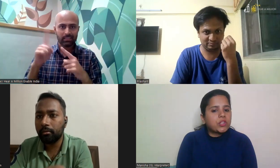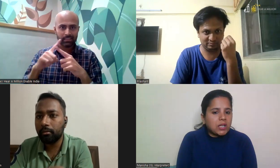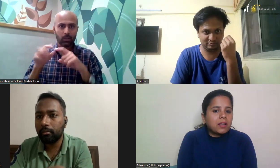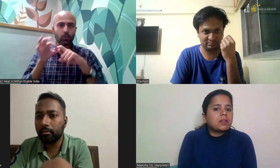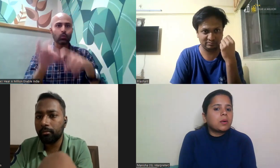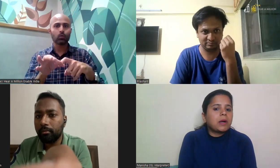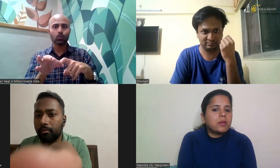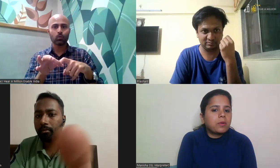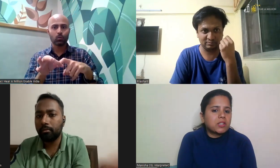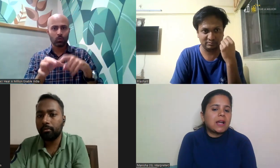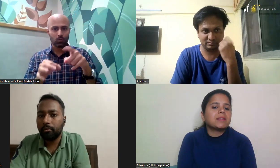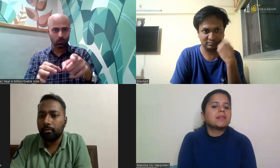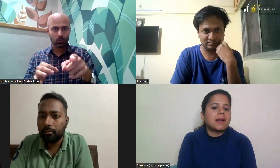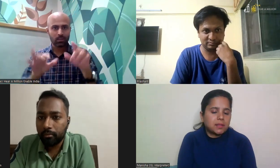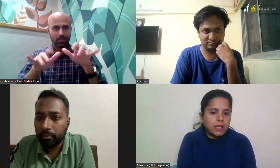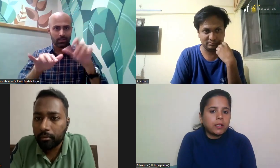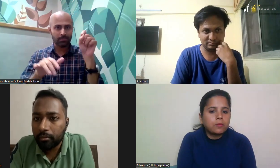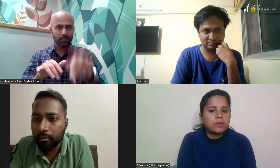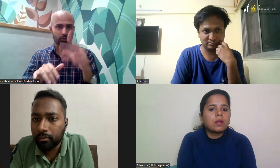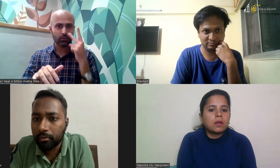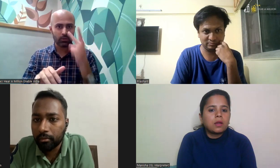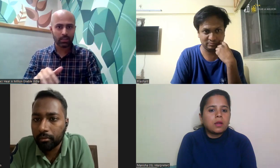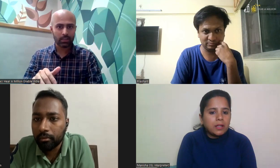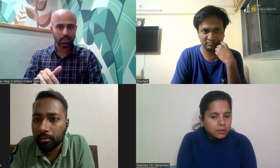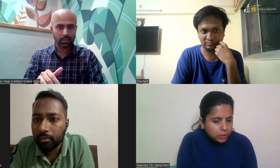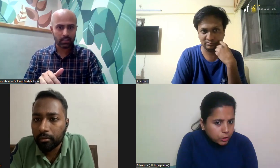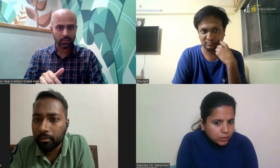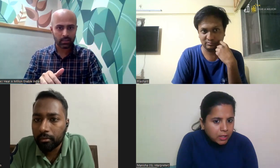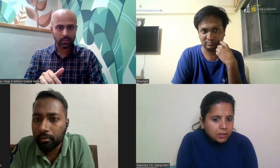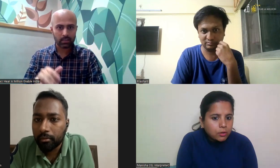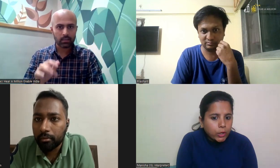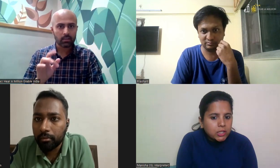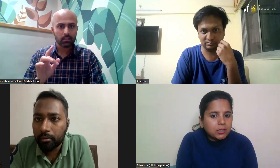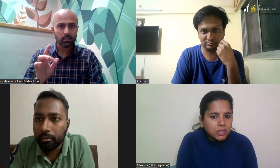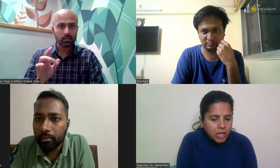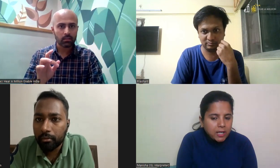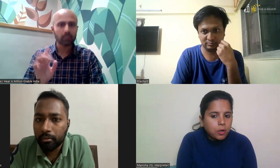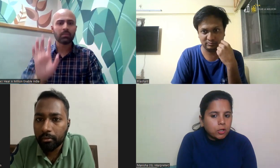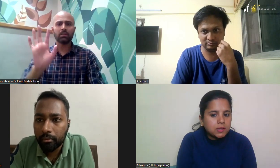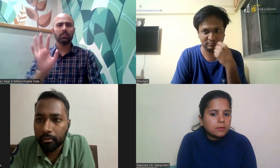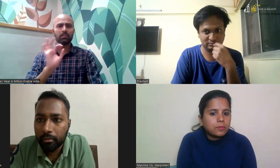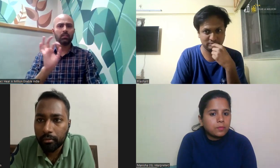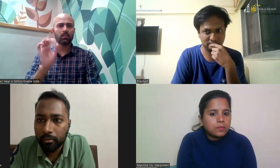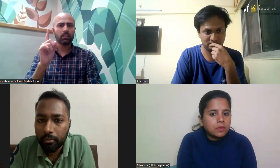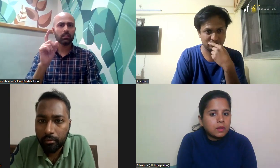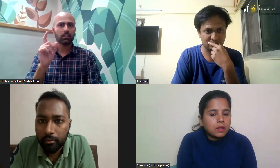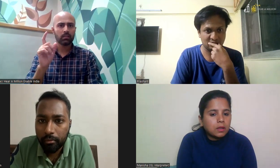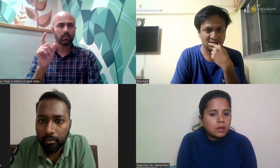So Bhavin, Prashant is asking. Did you see the question in the chat box?